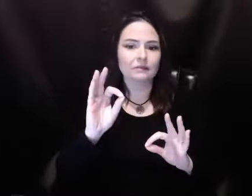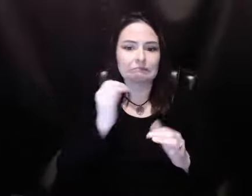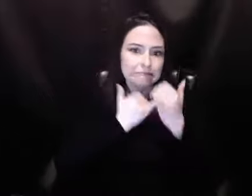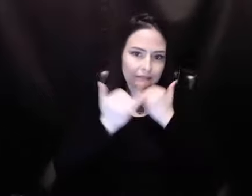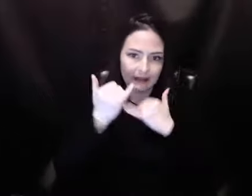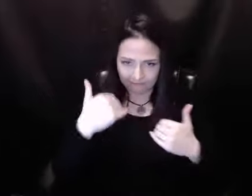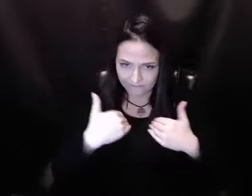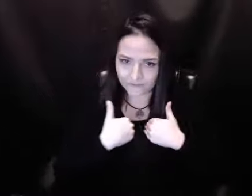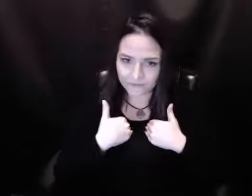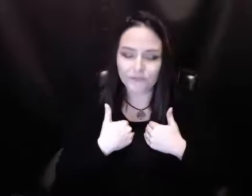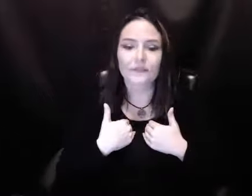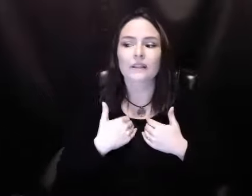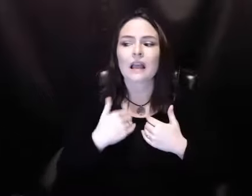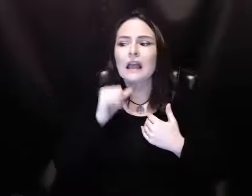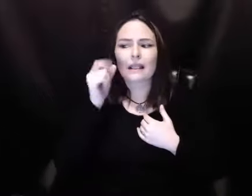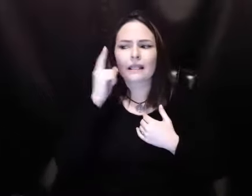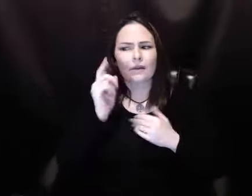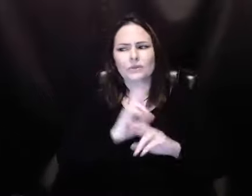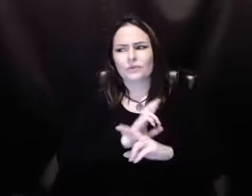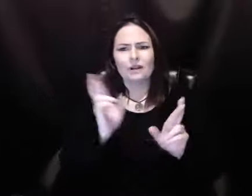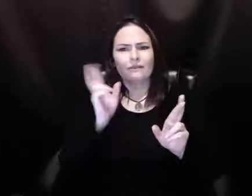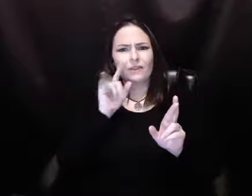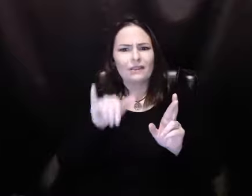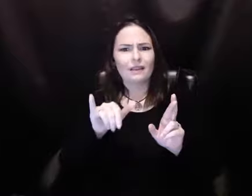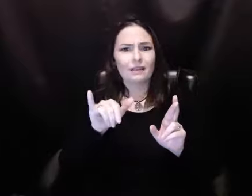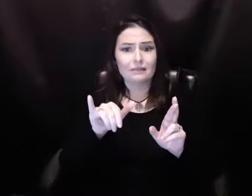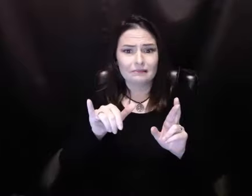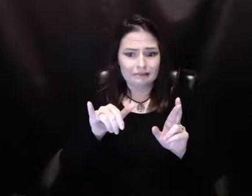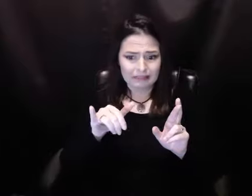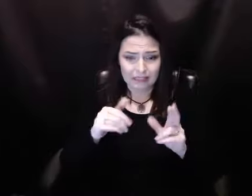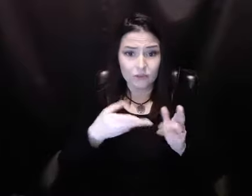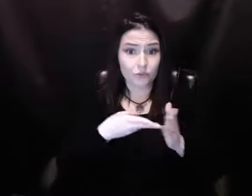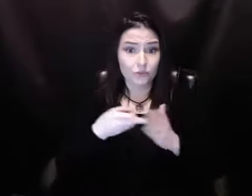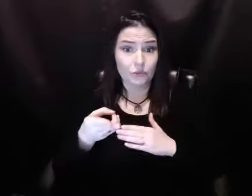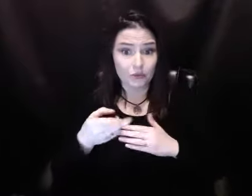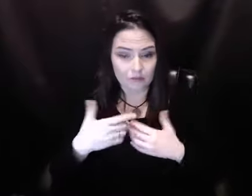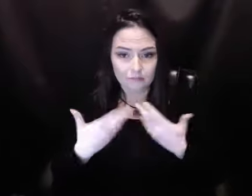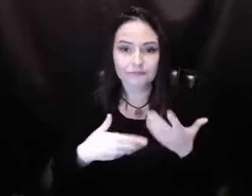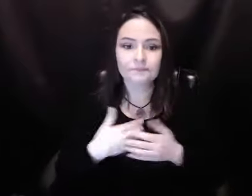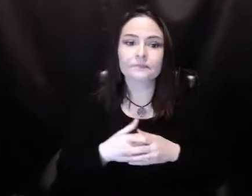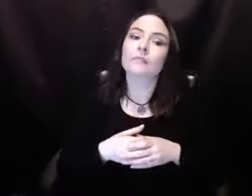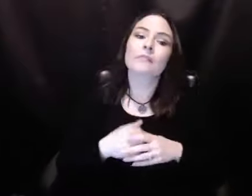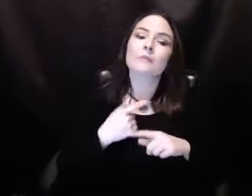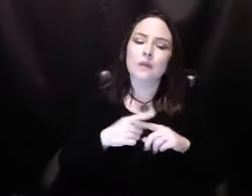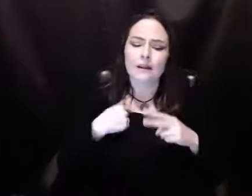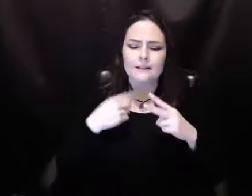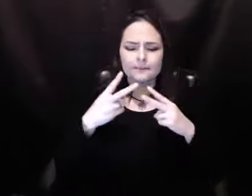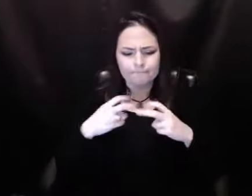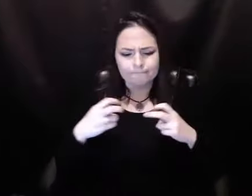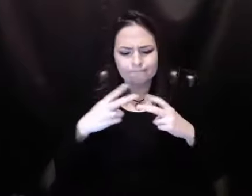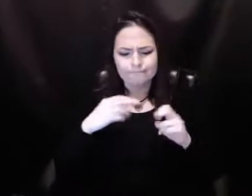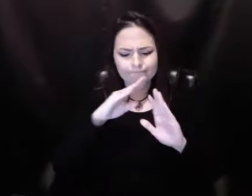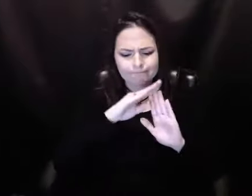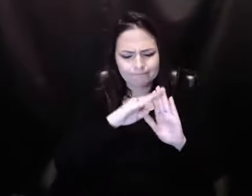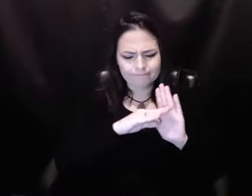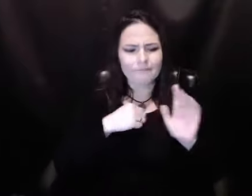that closely. So I started my moral inventory and then stopped at a certain point. Why was